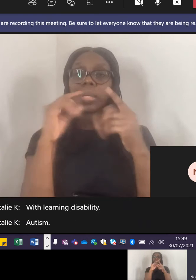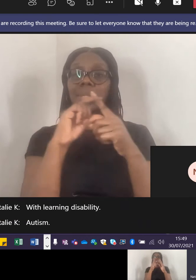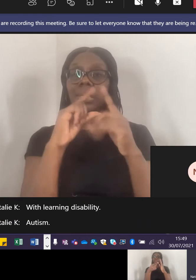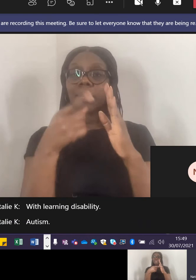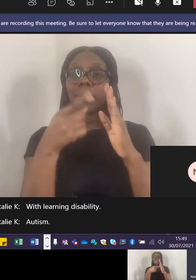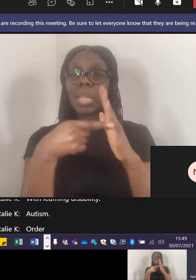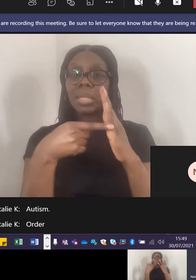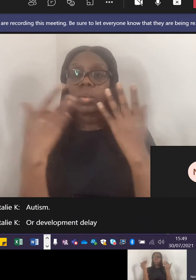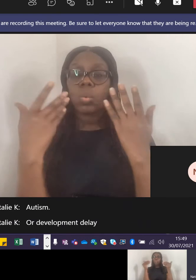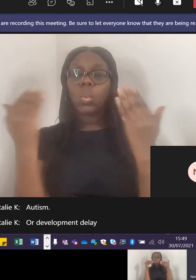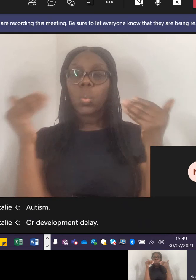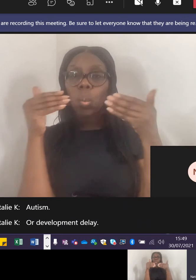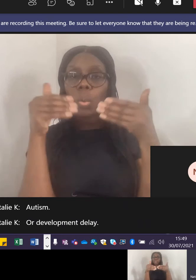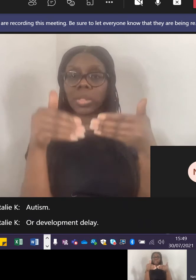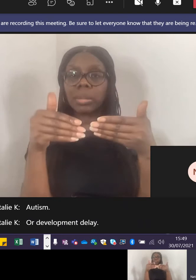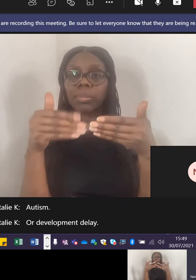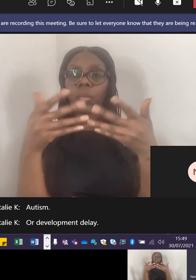development delay.